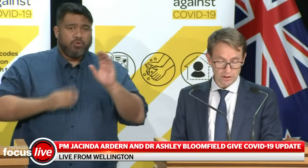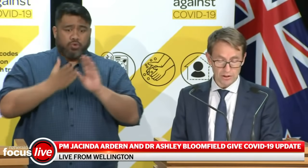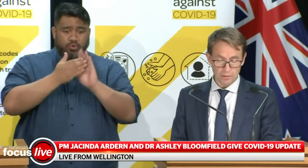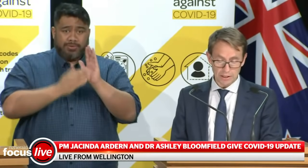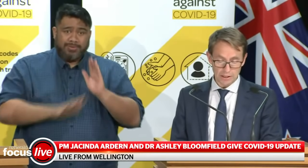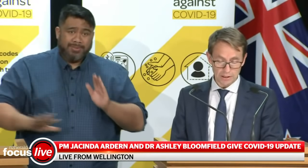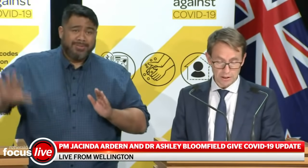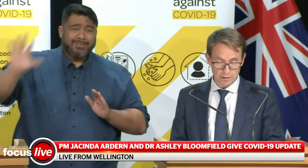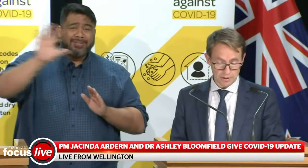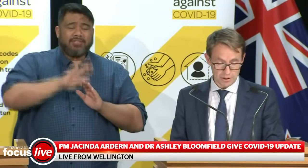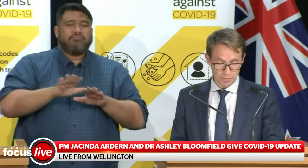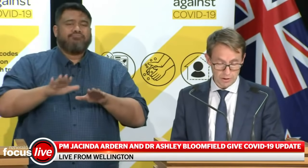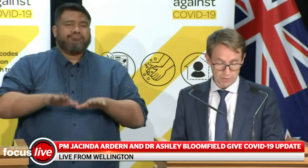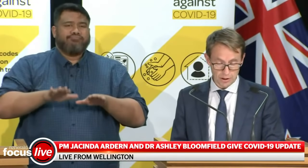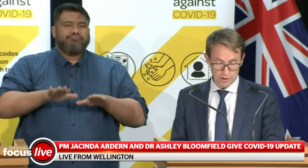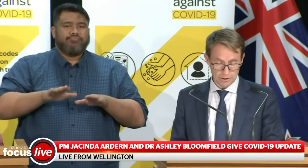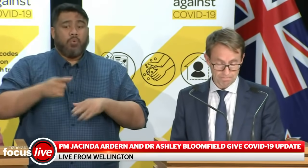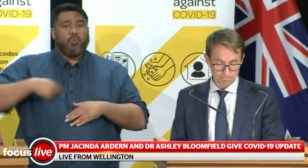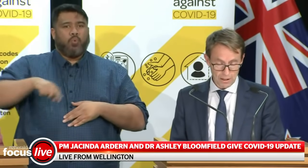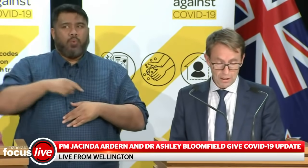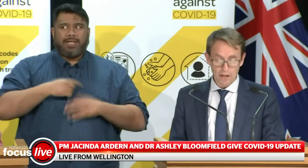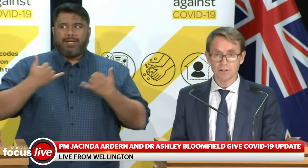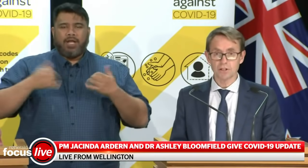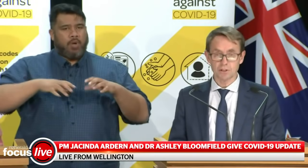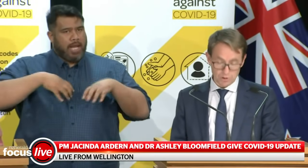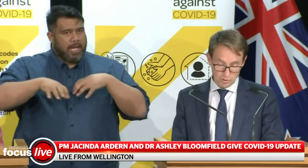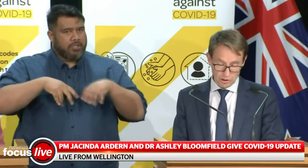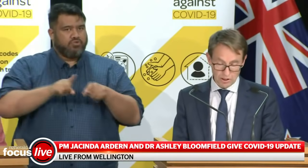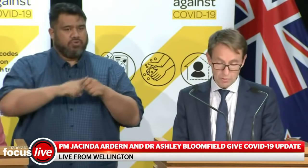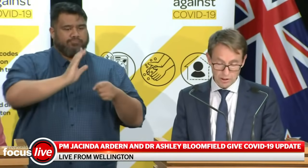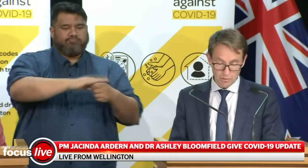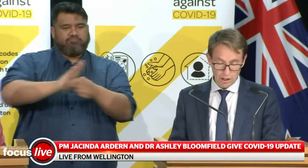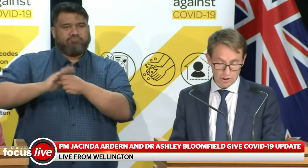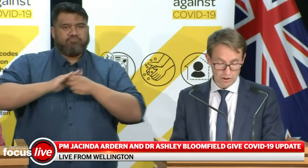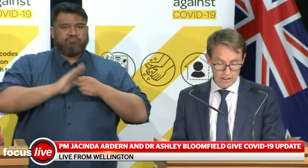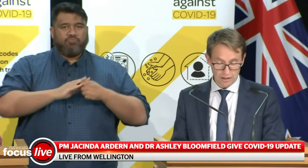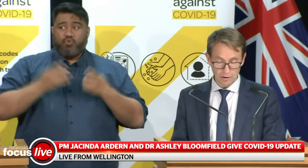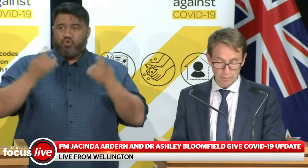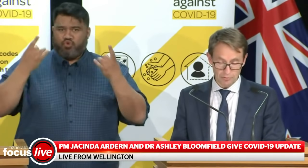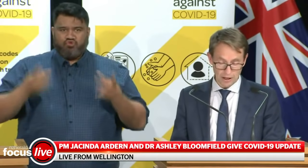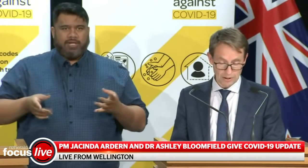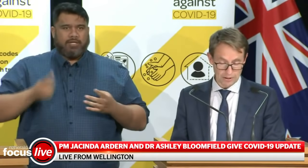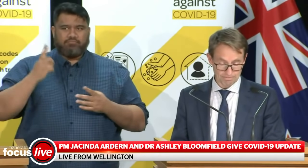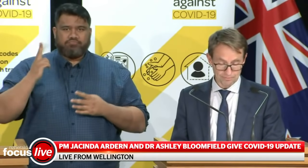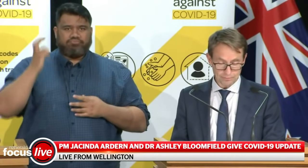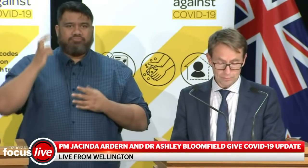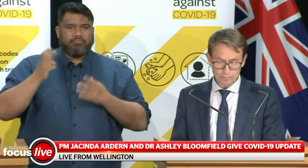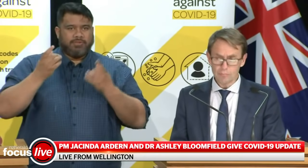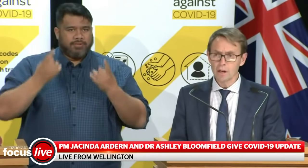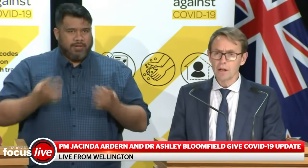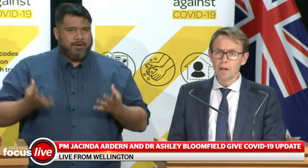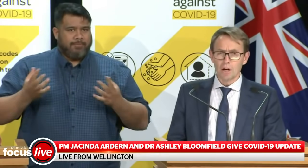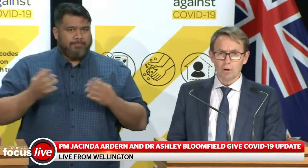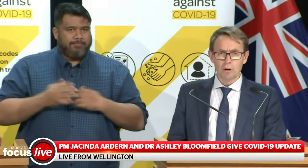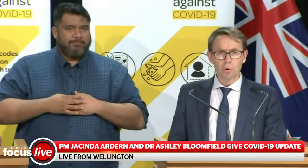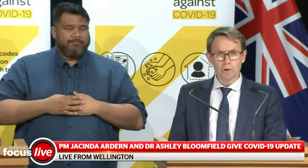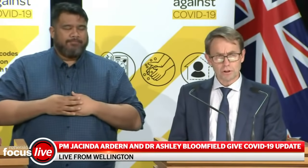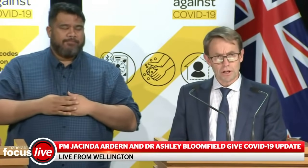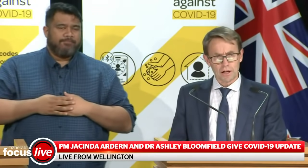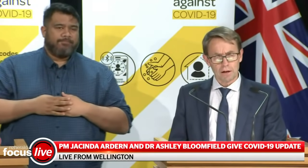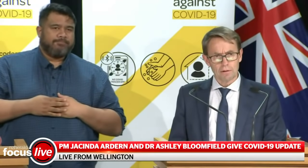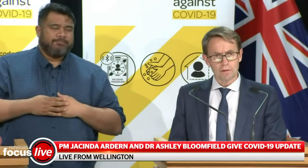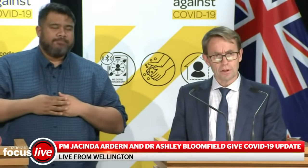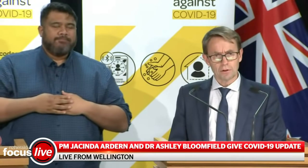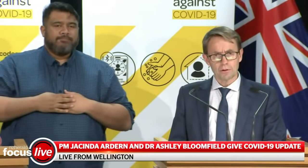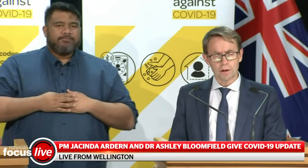necessary actions immediately to limit the spread of the virus. Our systems have already swung into action to gather up the facts. An